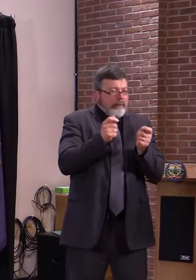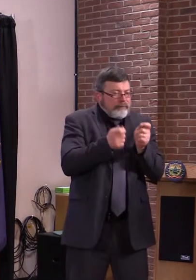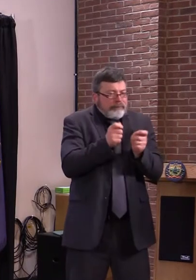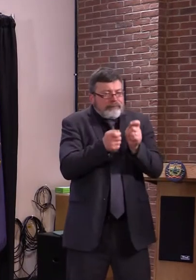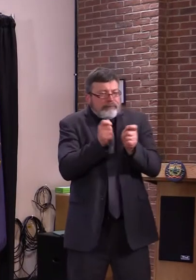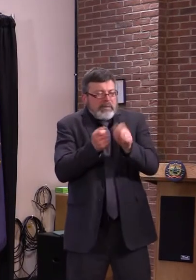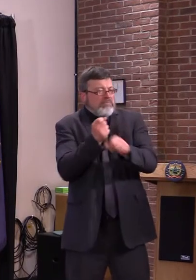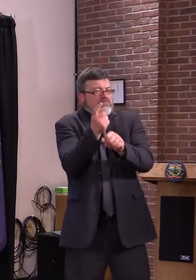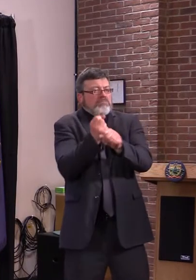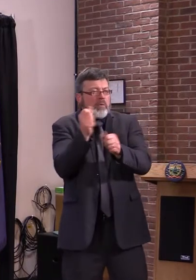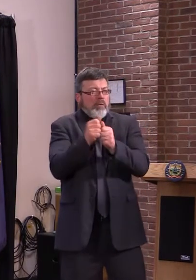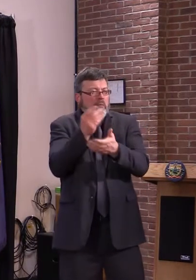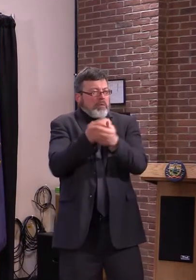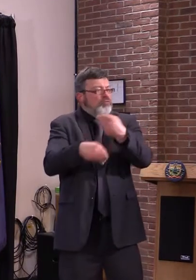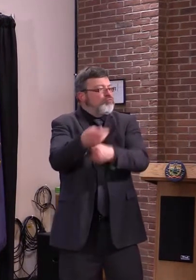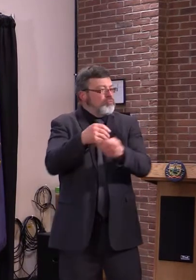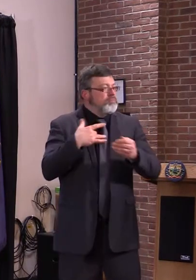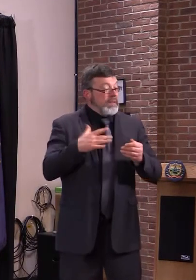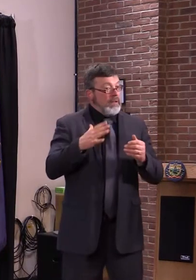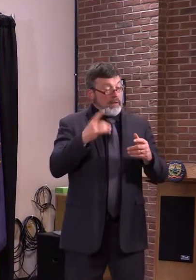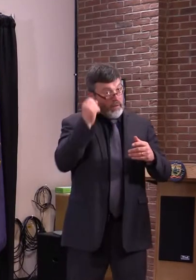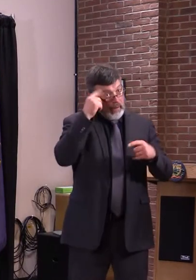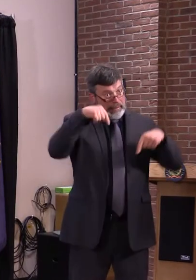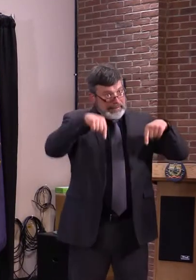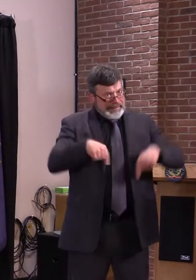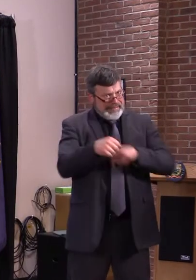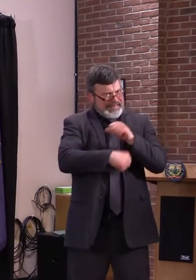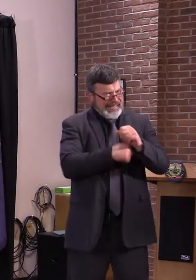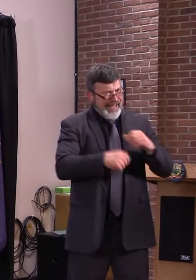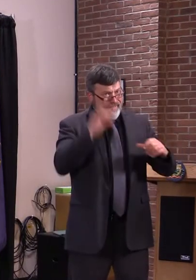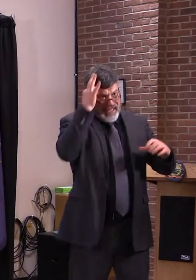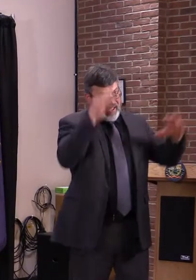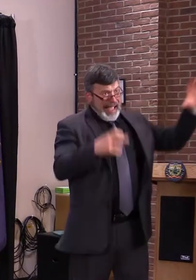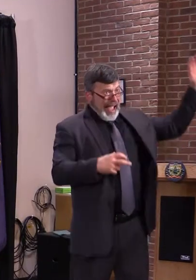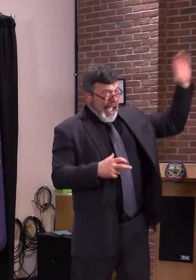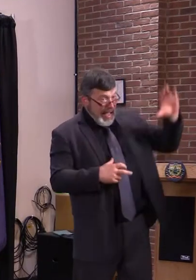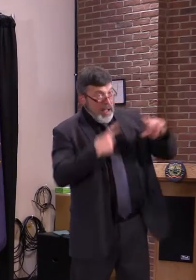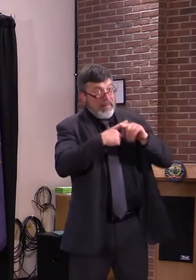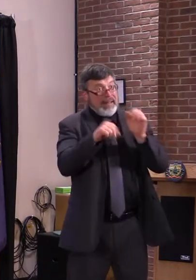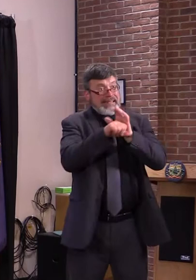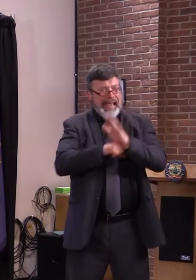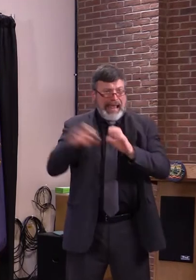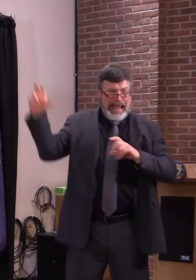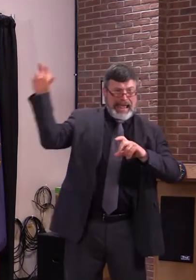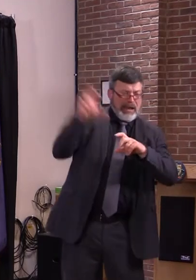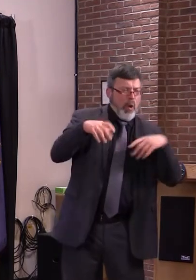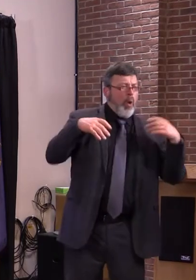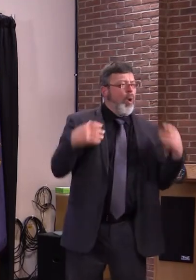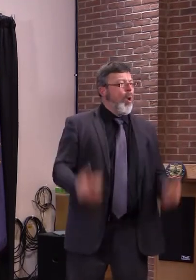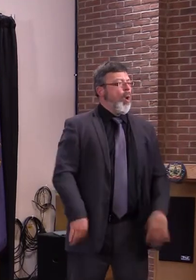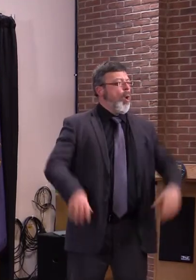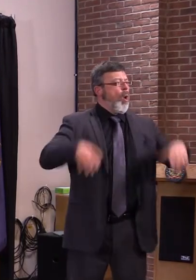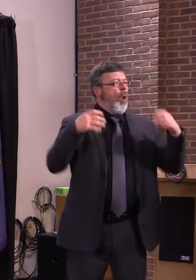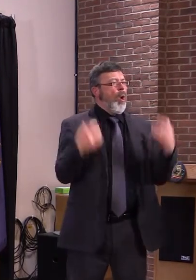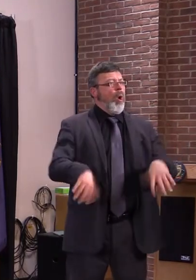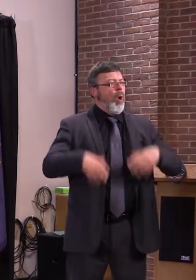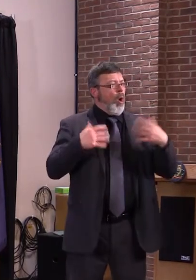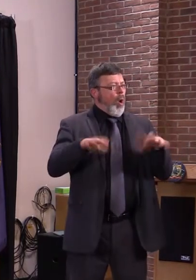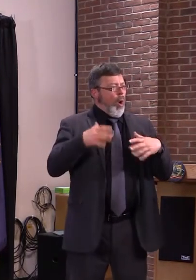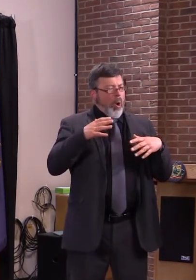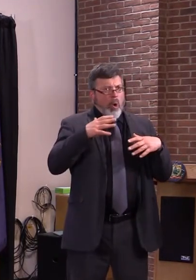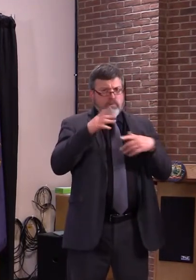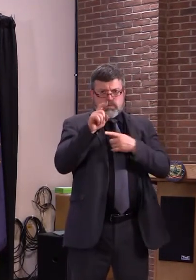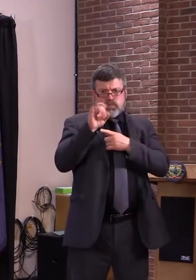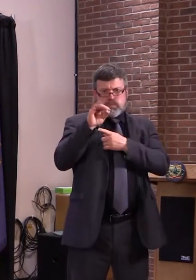year, the BAA is quite different than a typical year in size, scope, and importance.